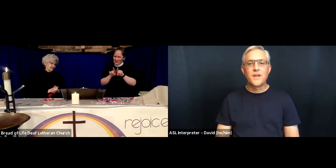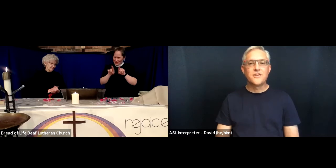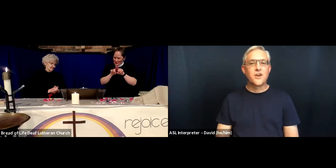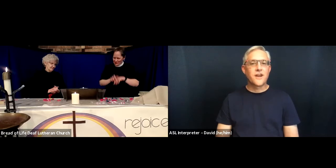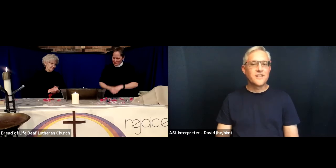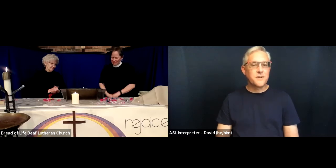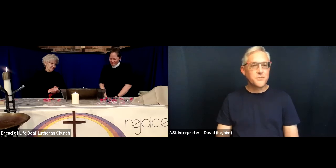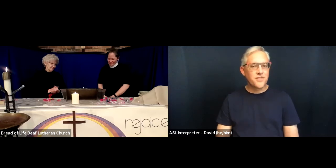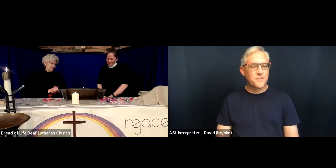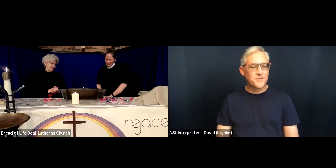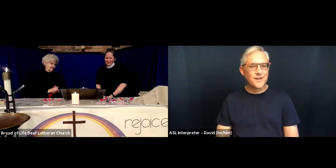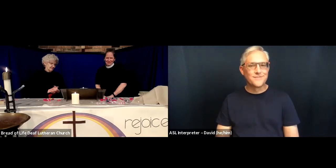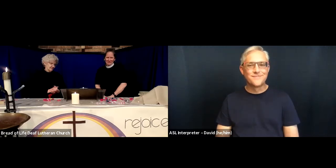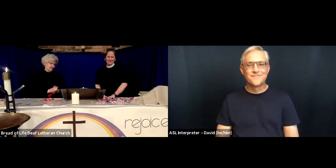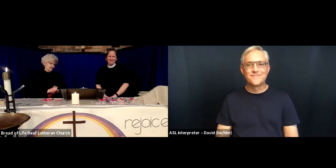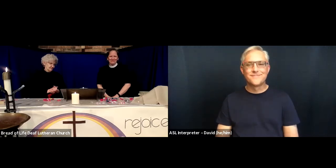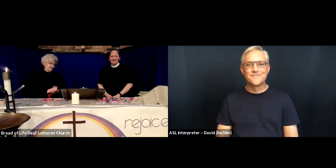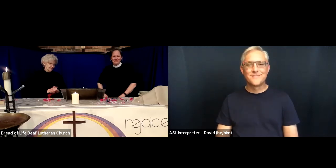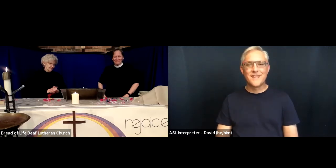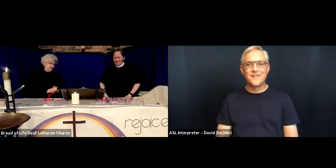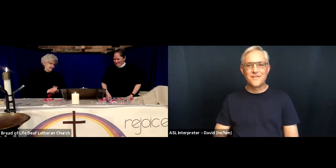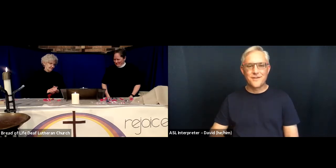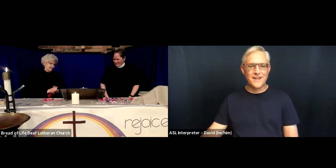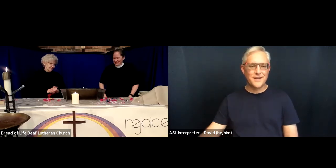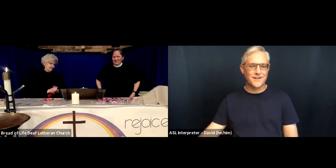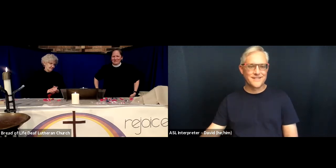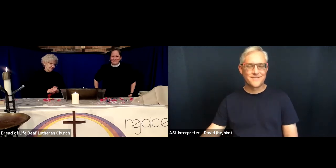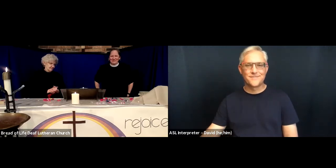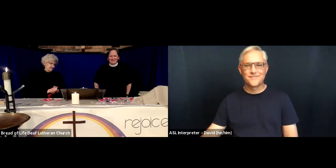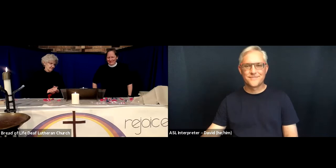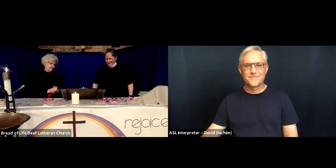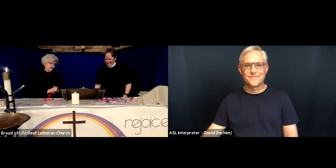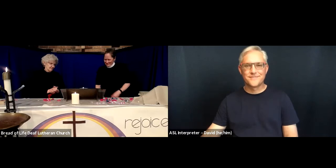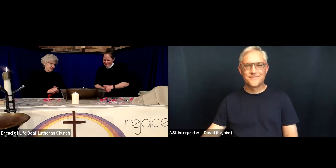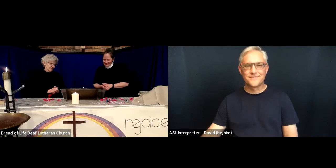we can share God's peace with them as well, even if they're not near us.